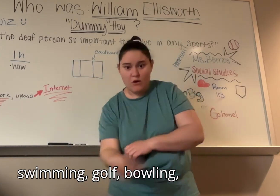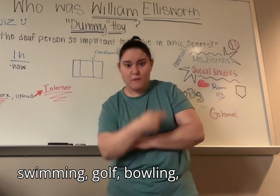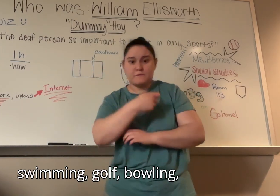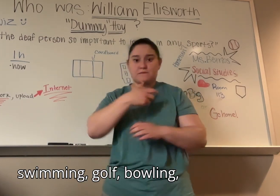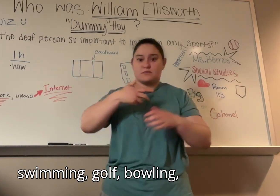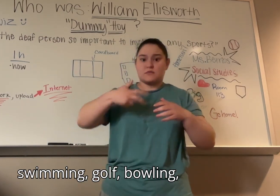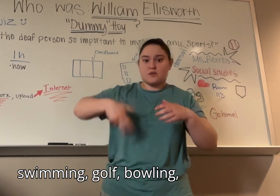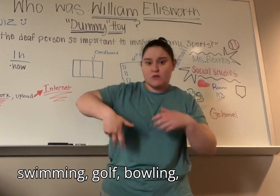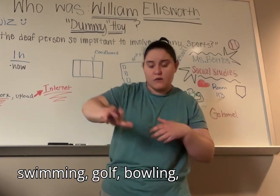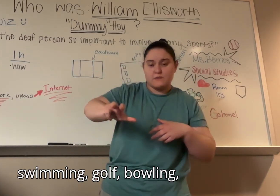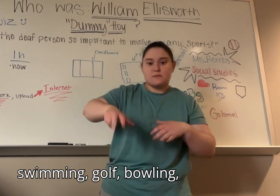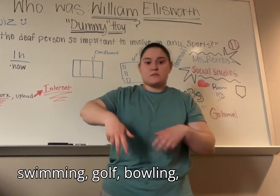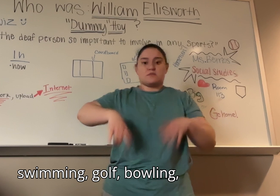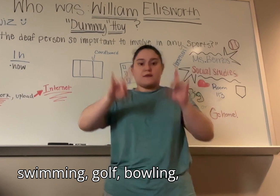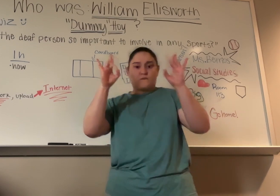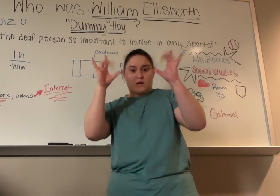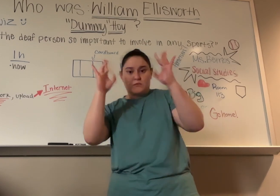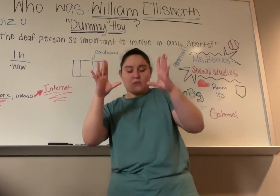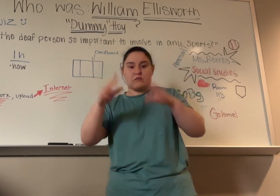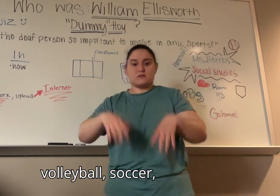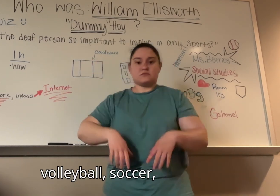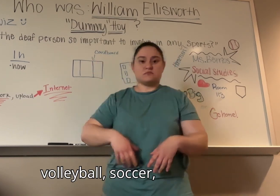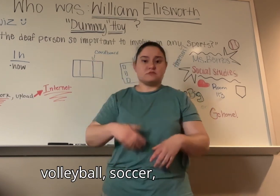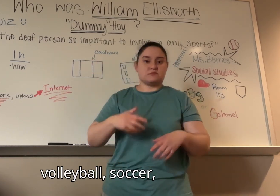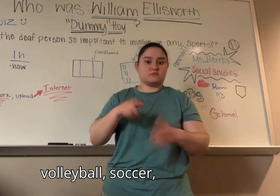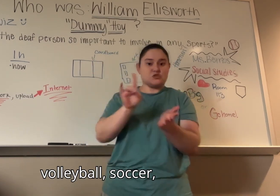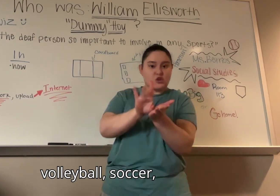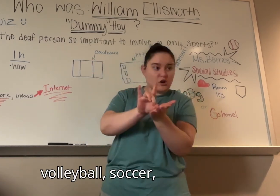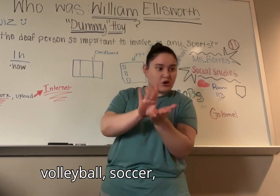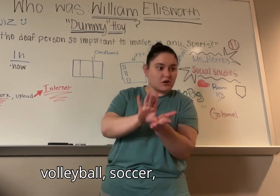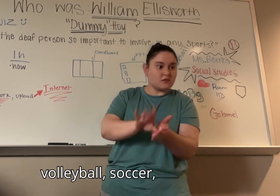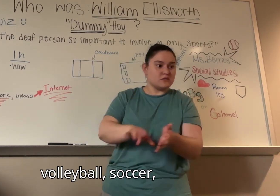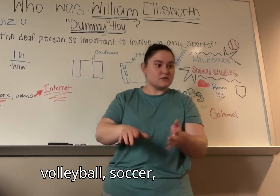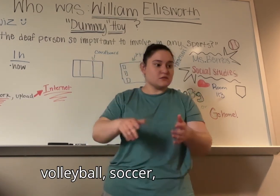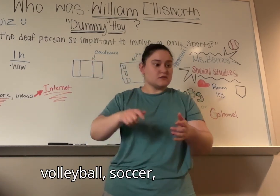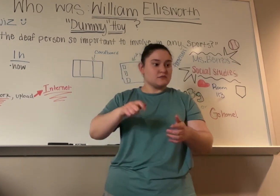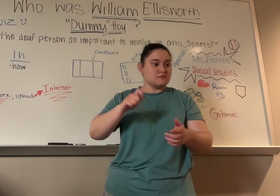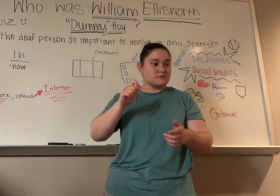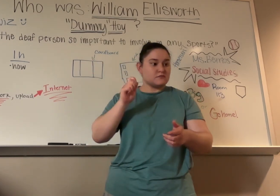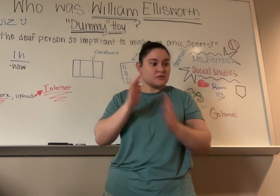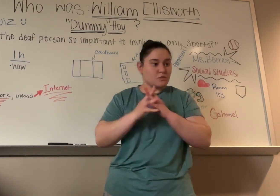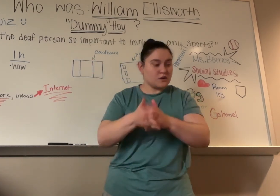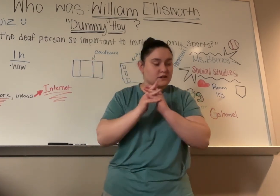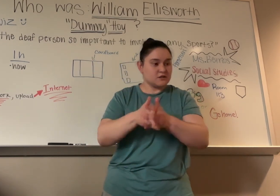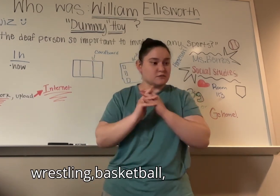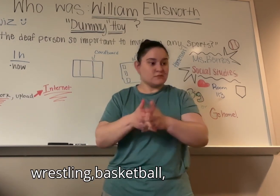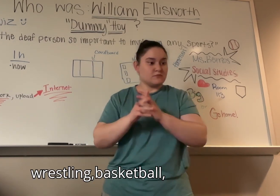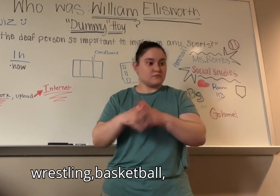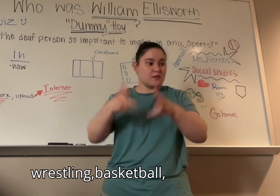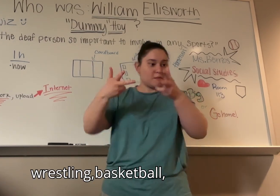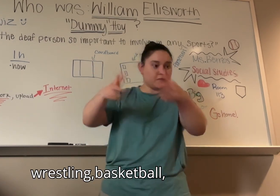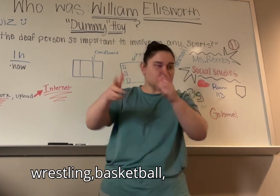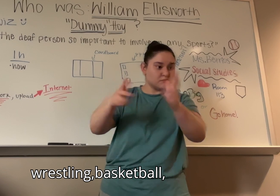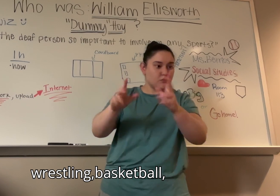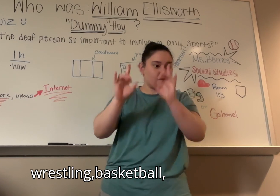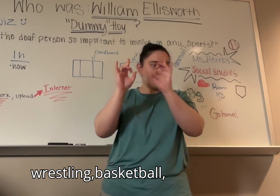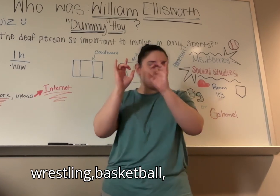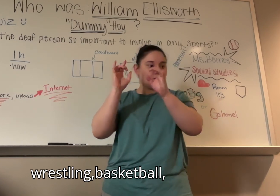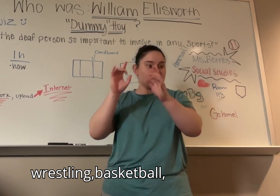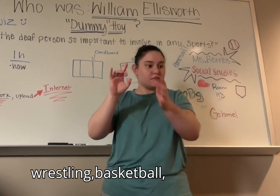swimming, golf, bowling, volleyball, soccer, wrestling,